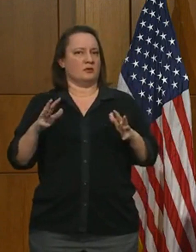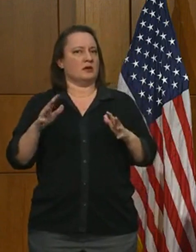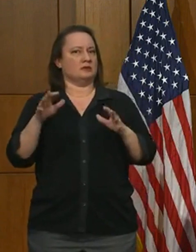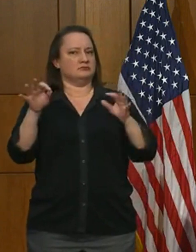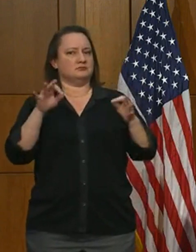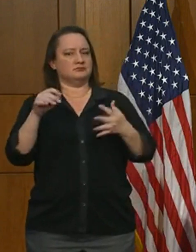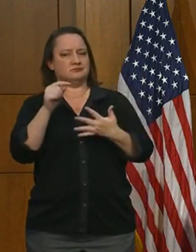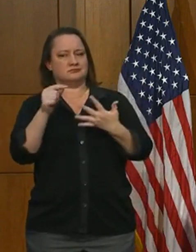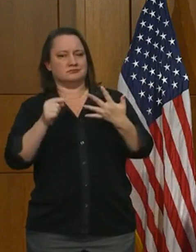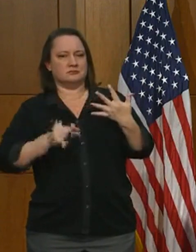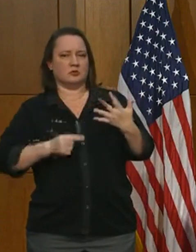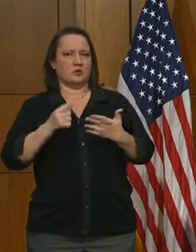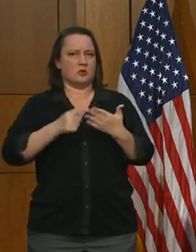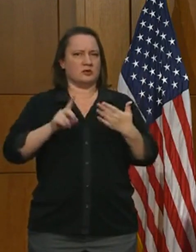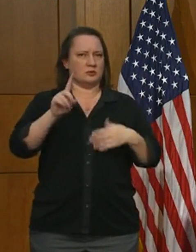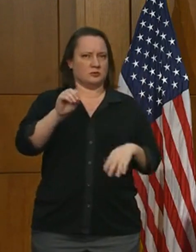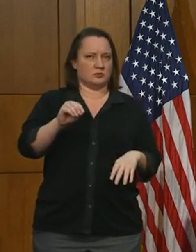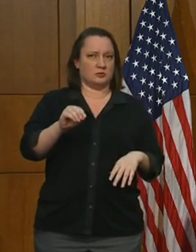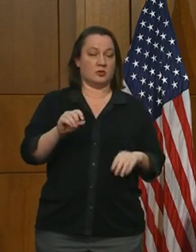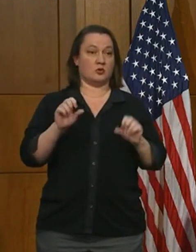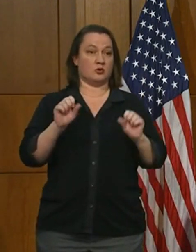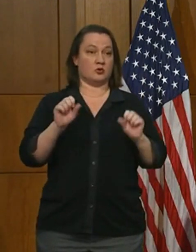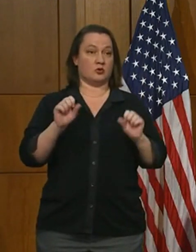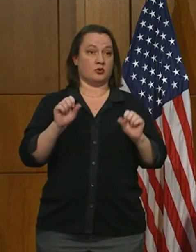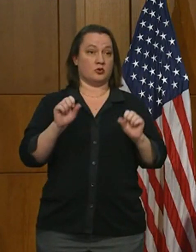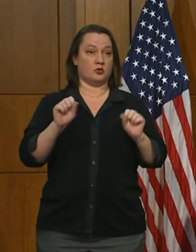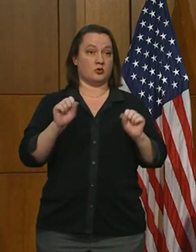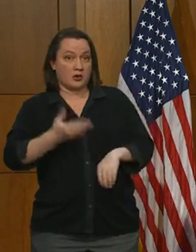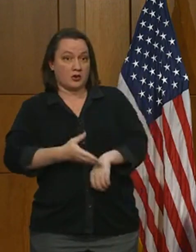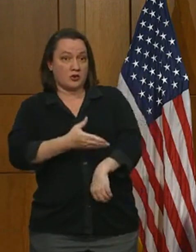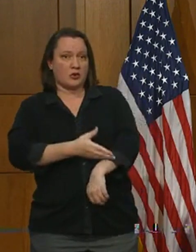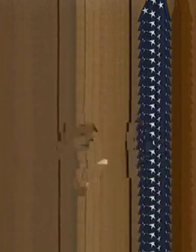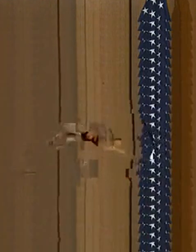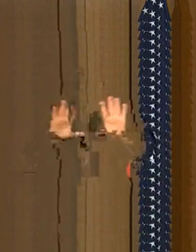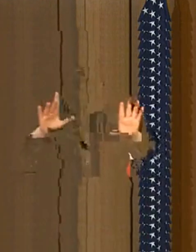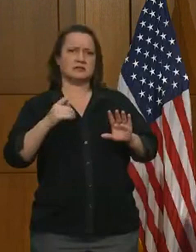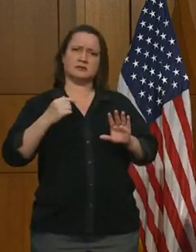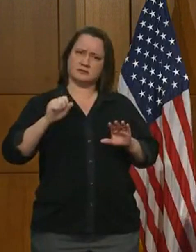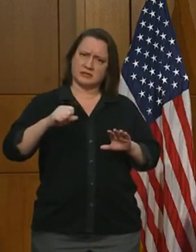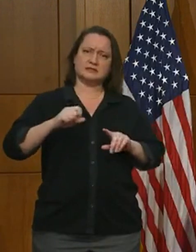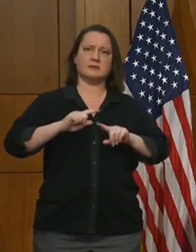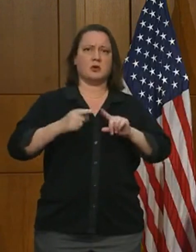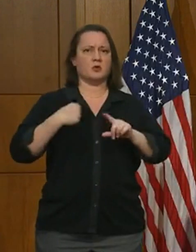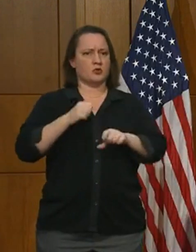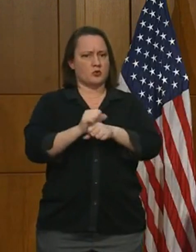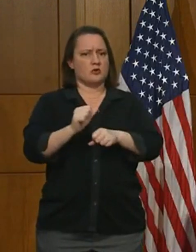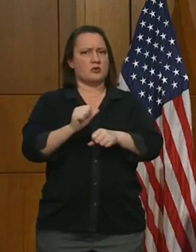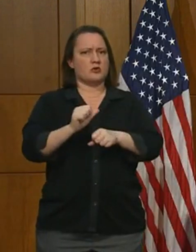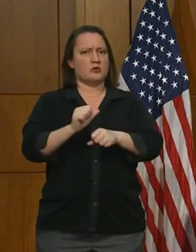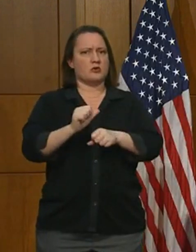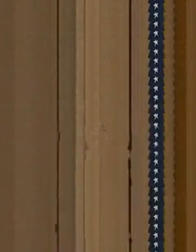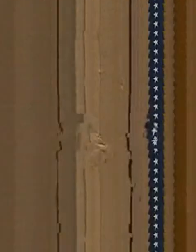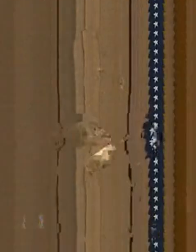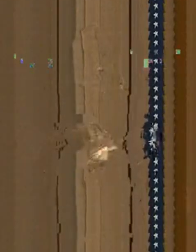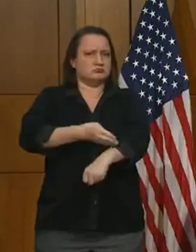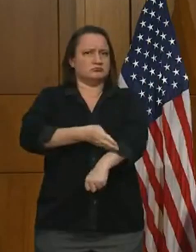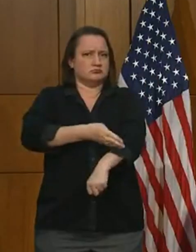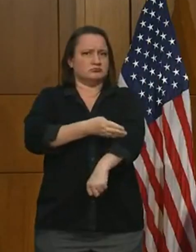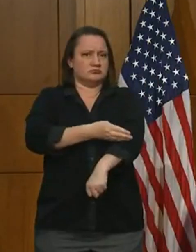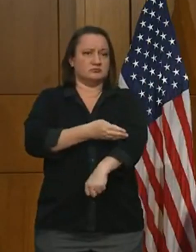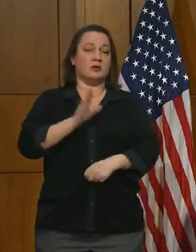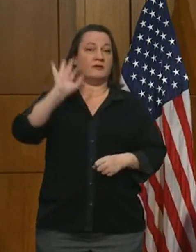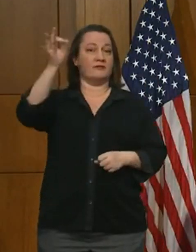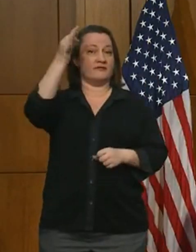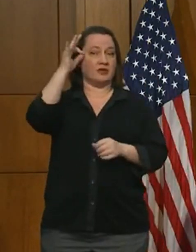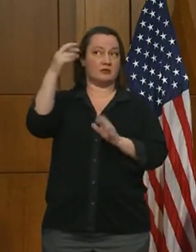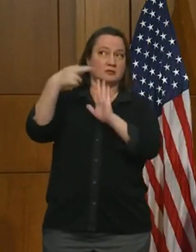have. Could things be better? Obviously, but we're working very hard to, we have federal guidelines, as you know, that we have to